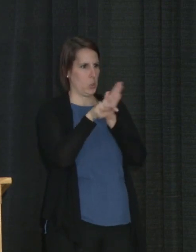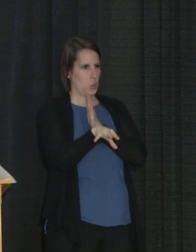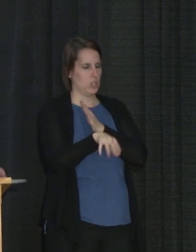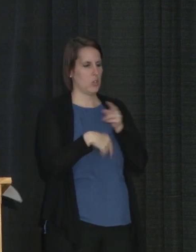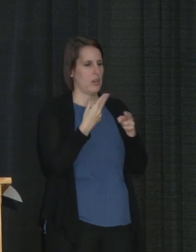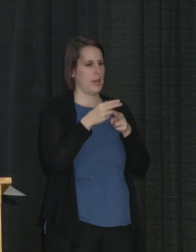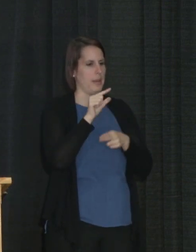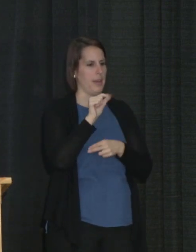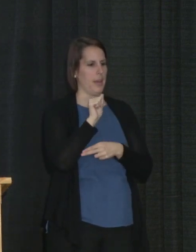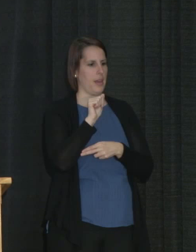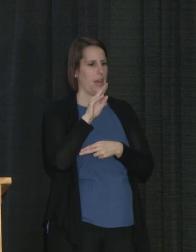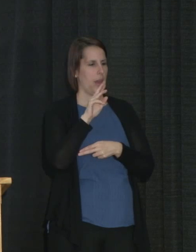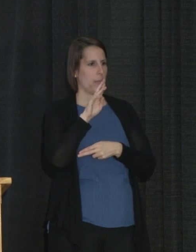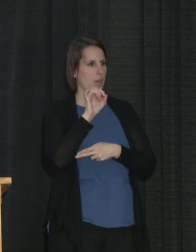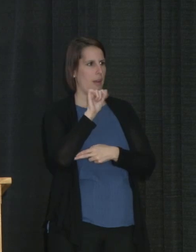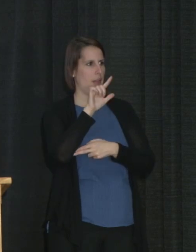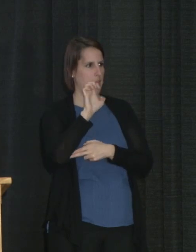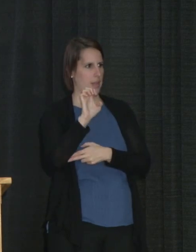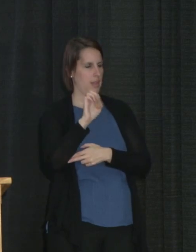Gabrielle.